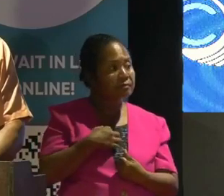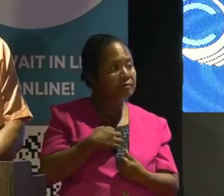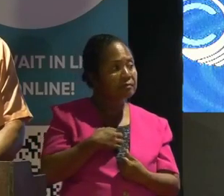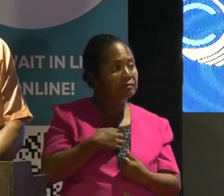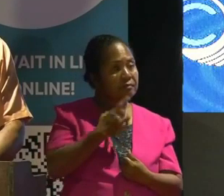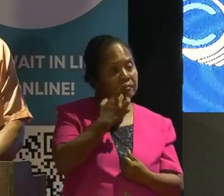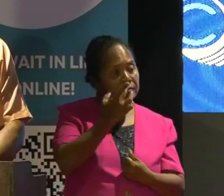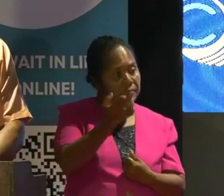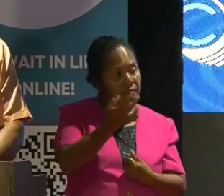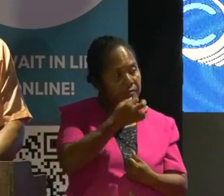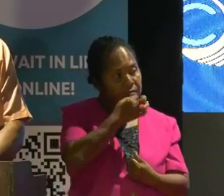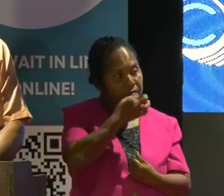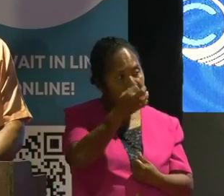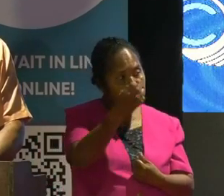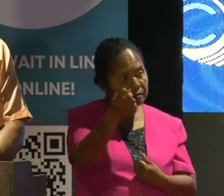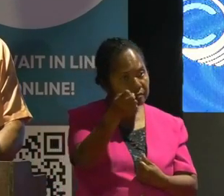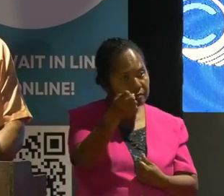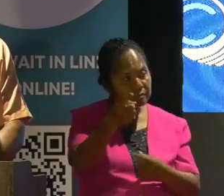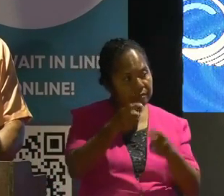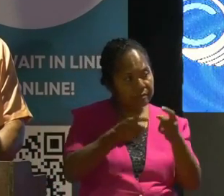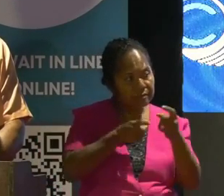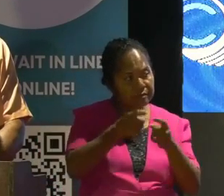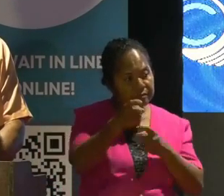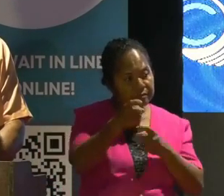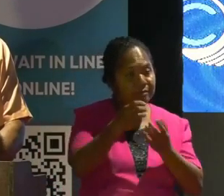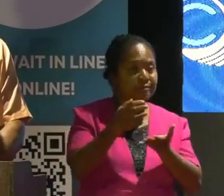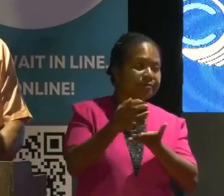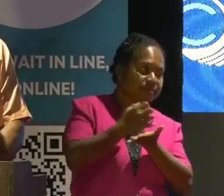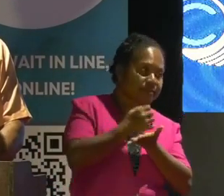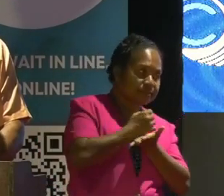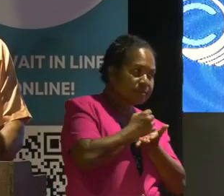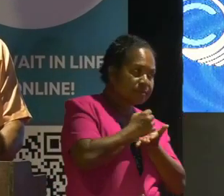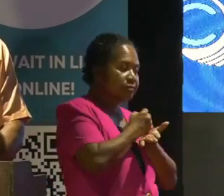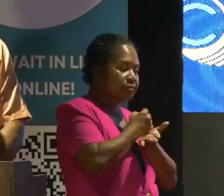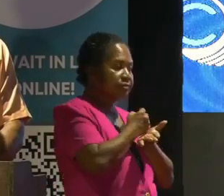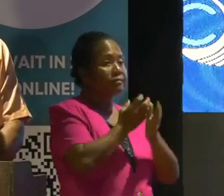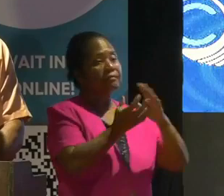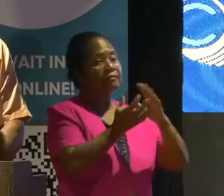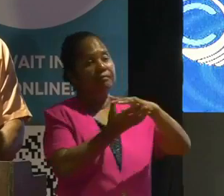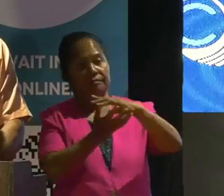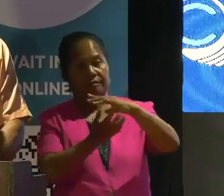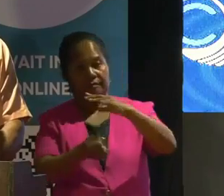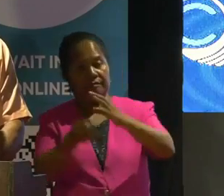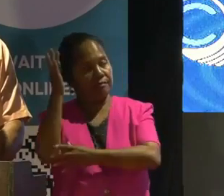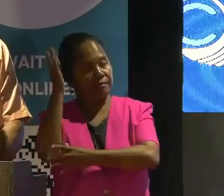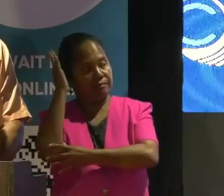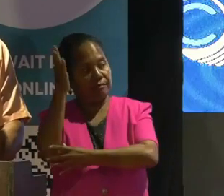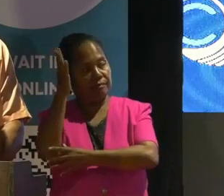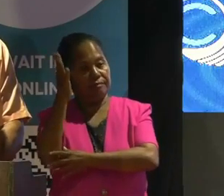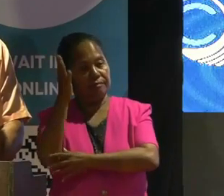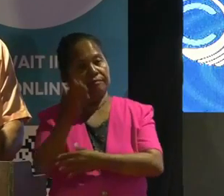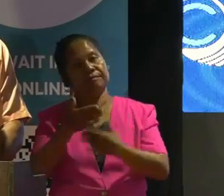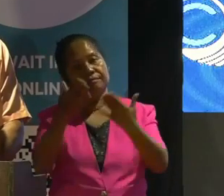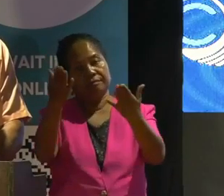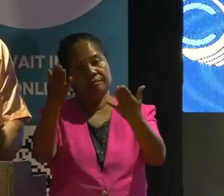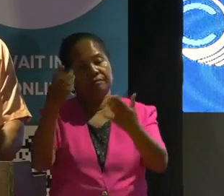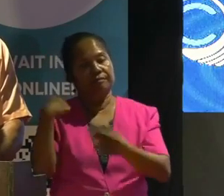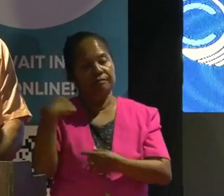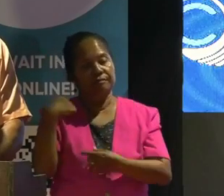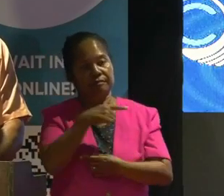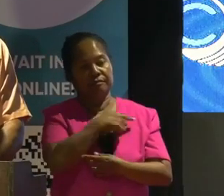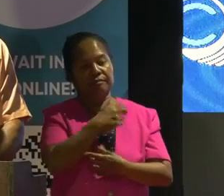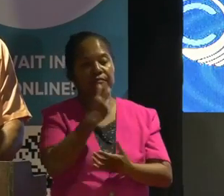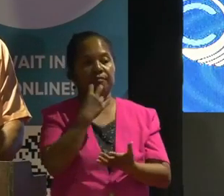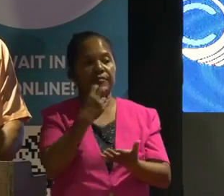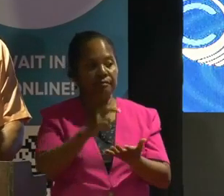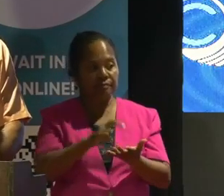kindly ask Ellen if you could arrange and get a copy of the presentations and email it to us through the